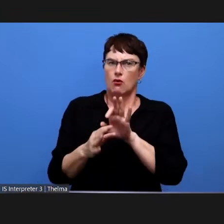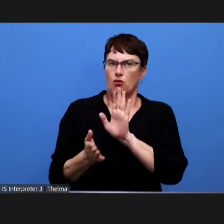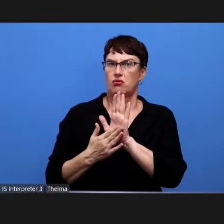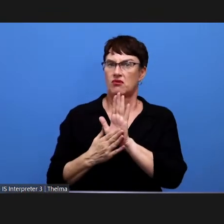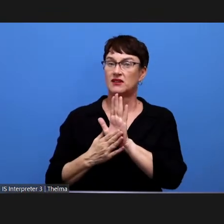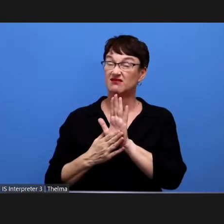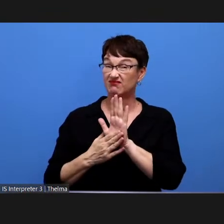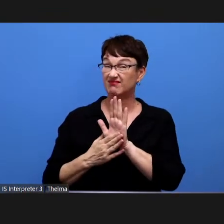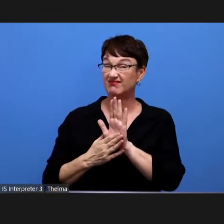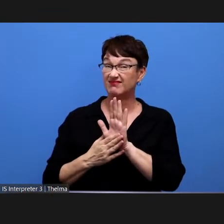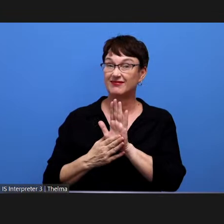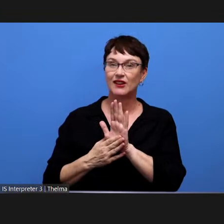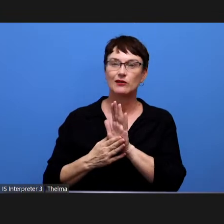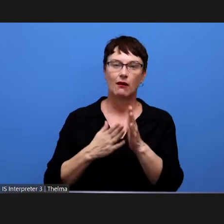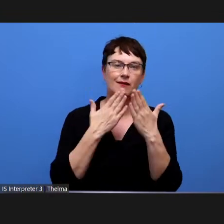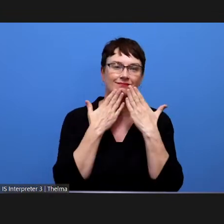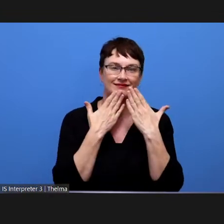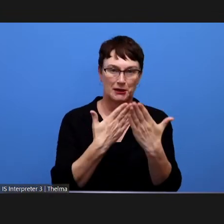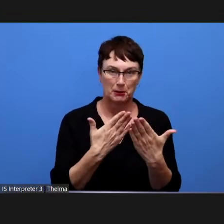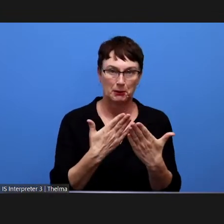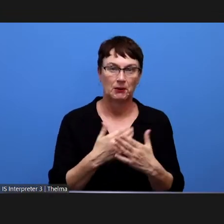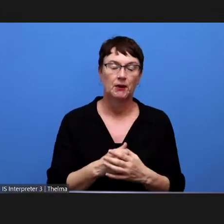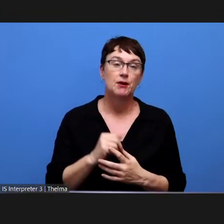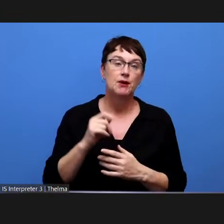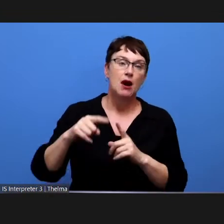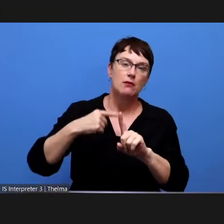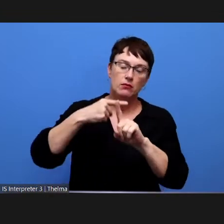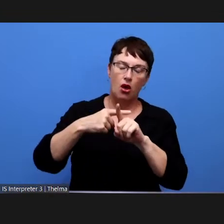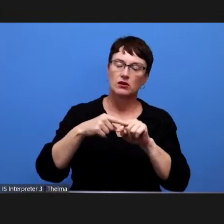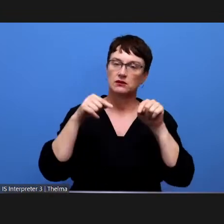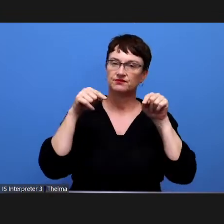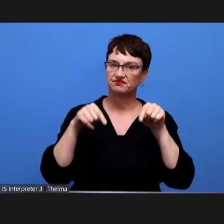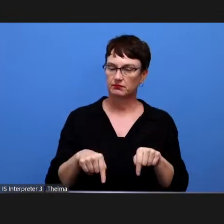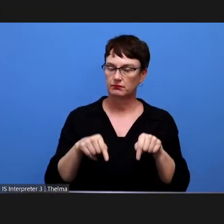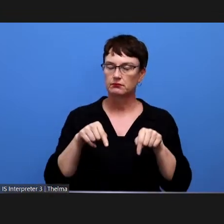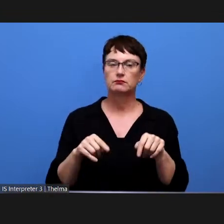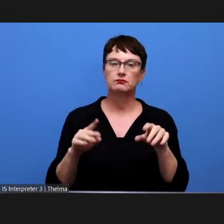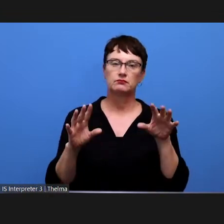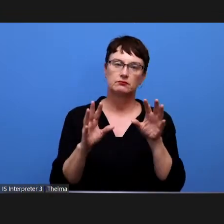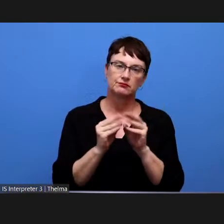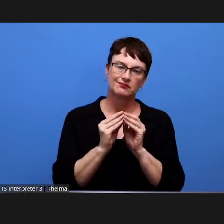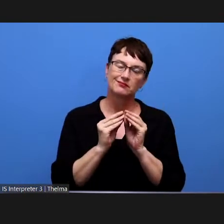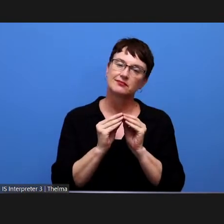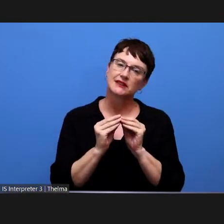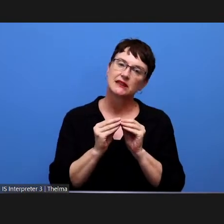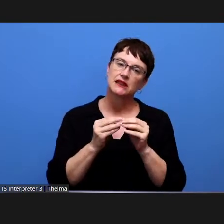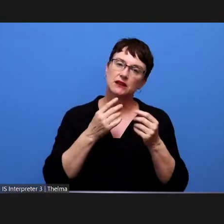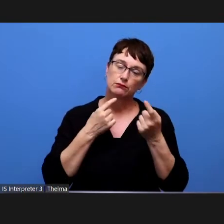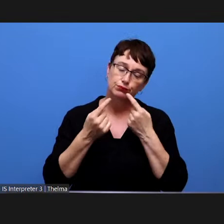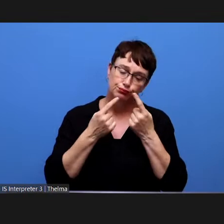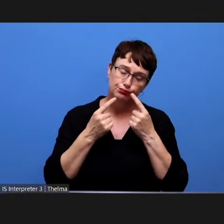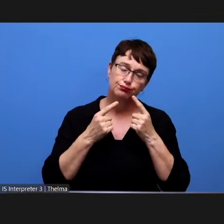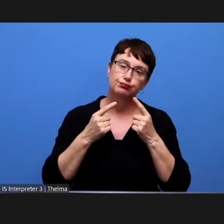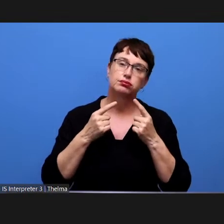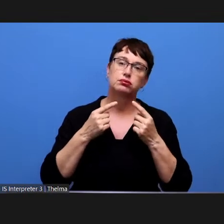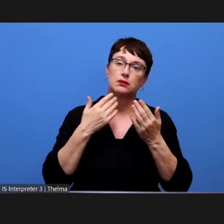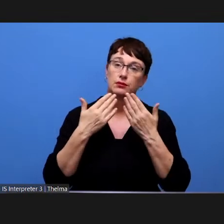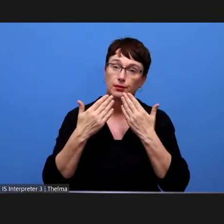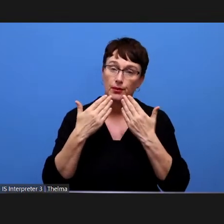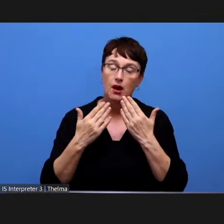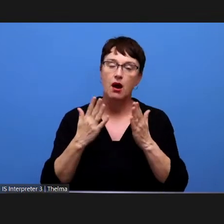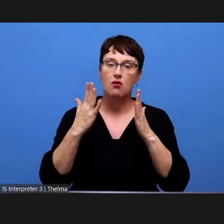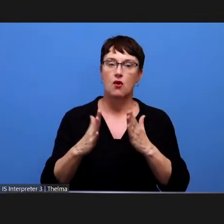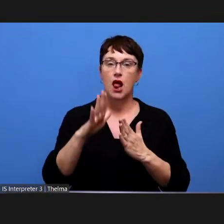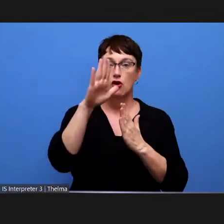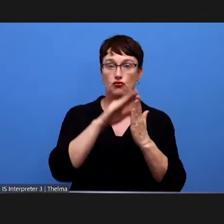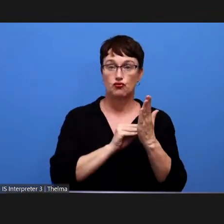put in the final report for the high-level meeting that will be held in New York, and also the